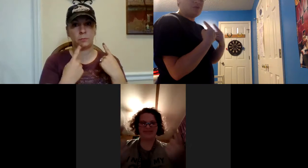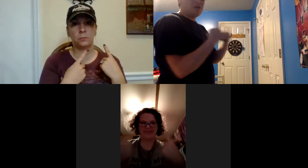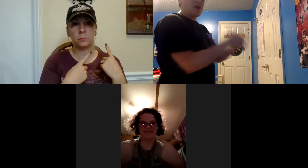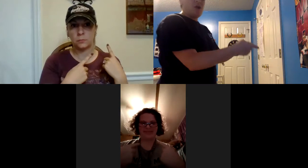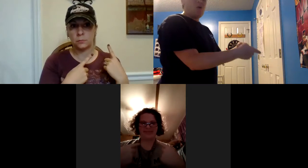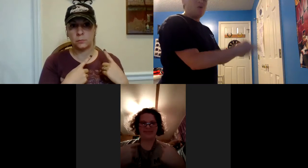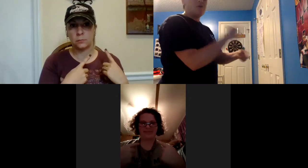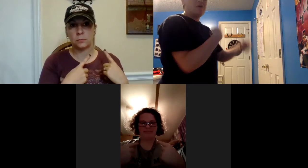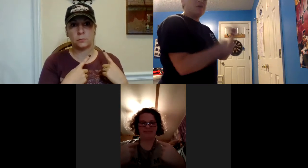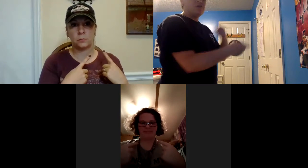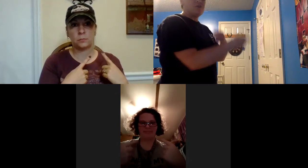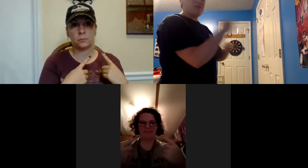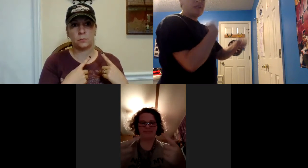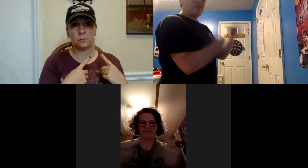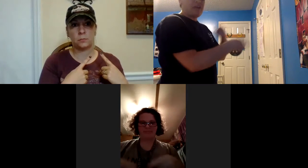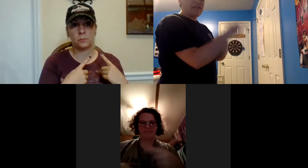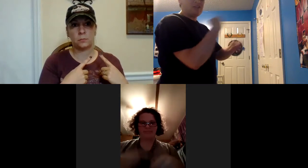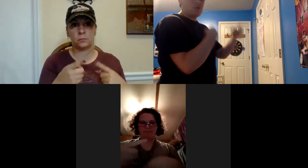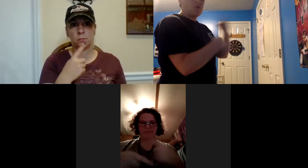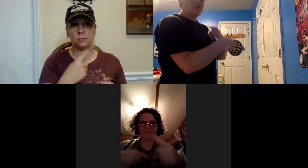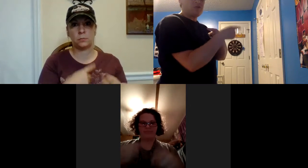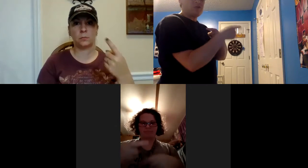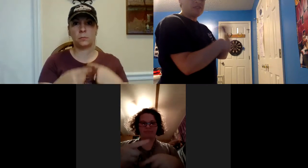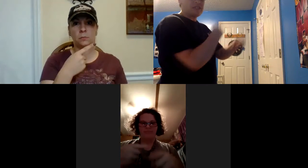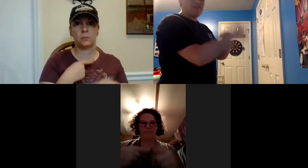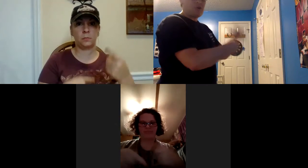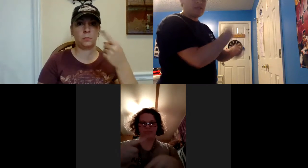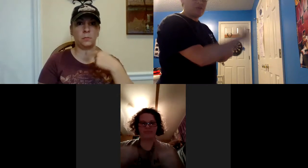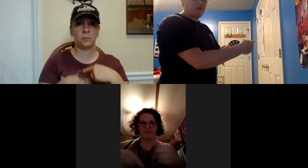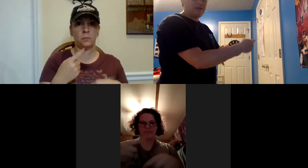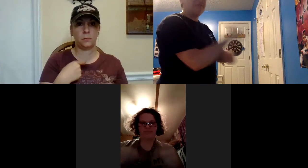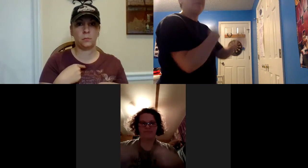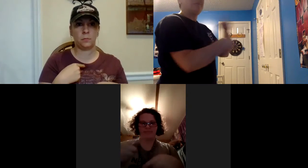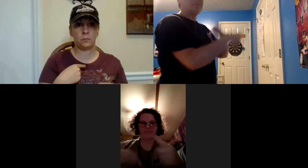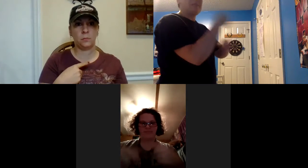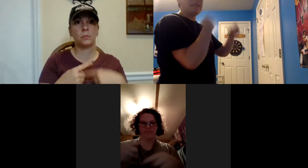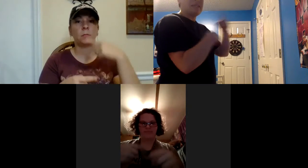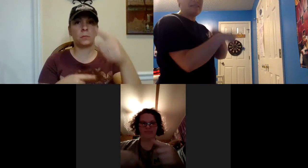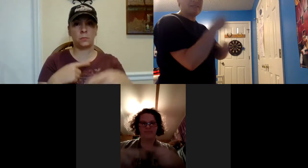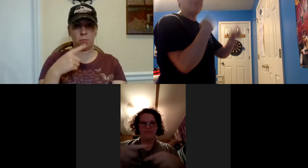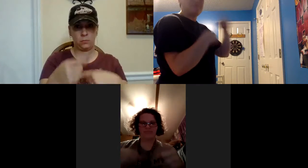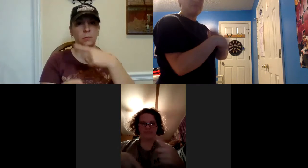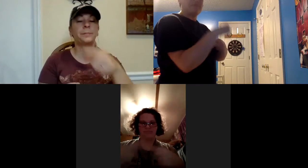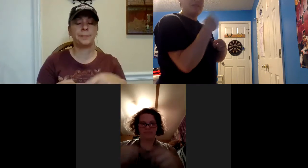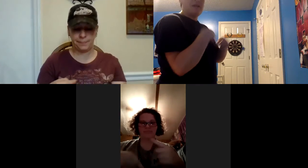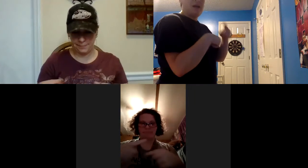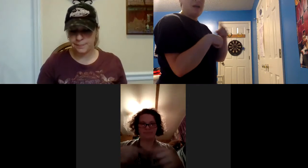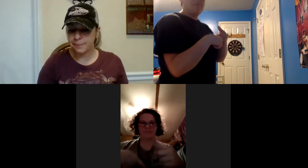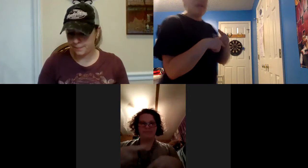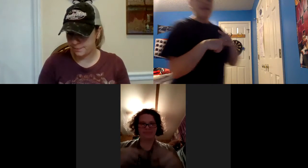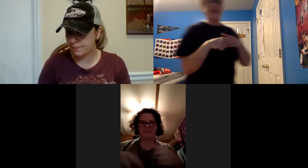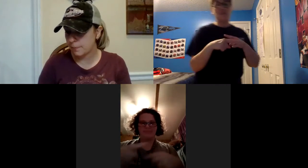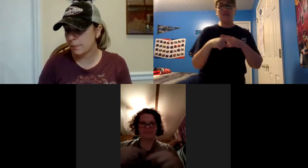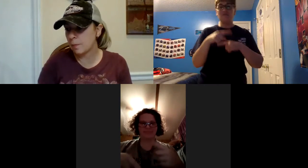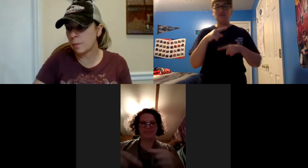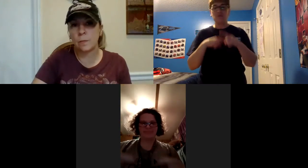you, or you're bringing your hands towards you instead of going the other way. Does that make sense?